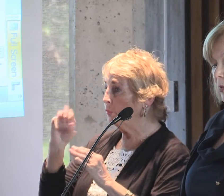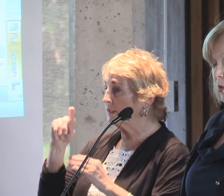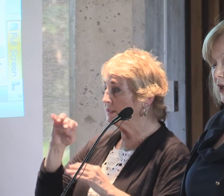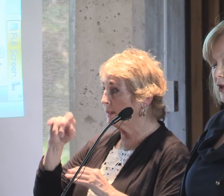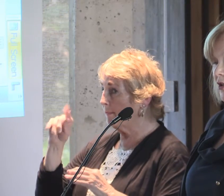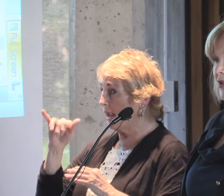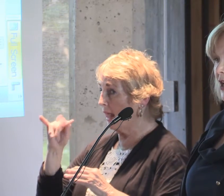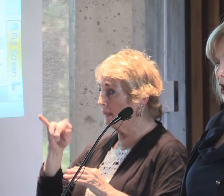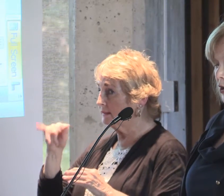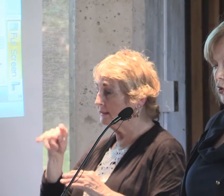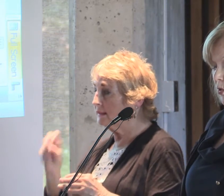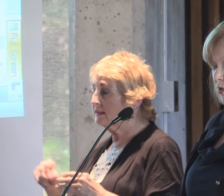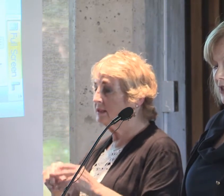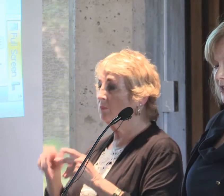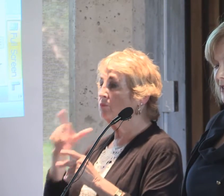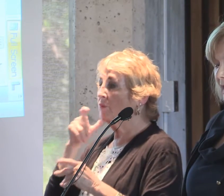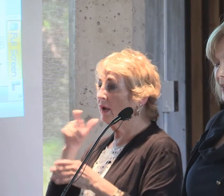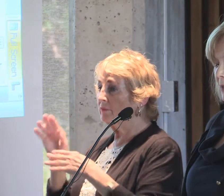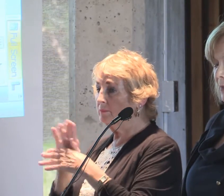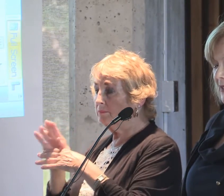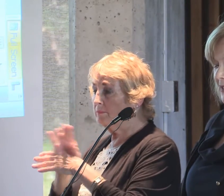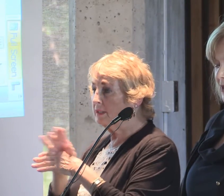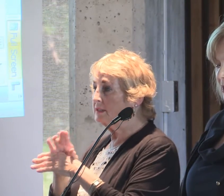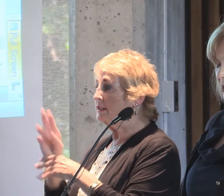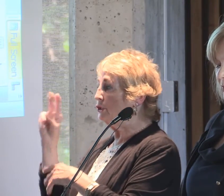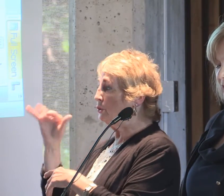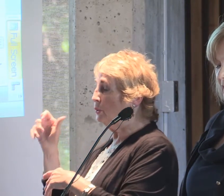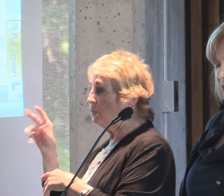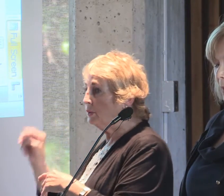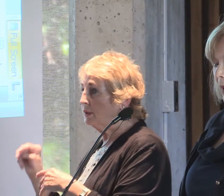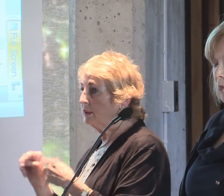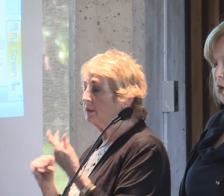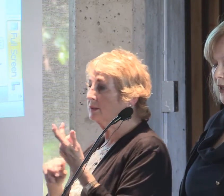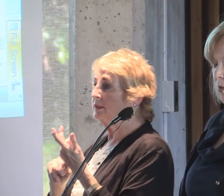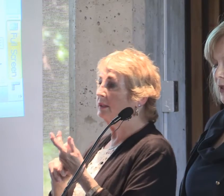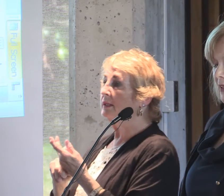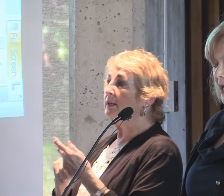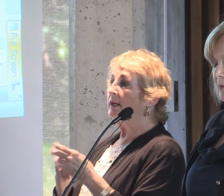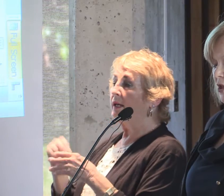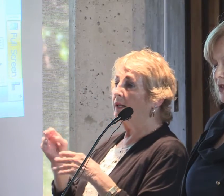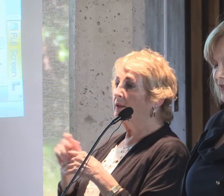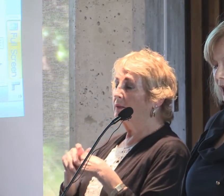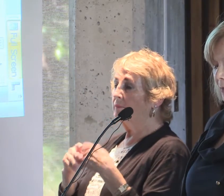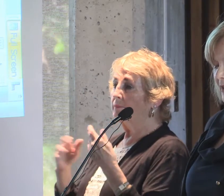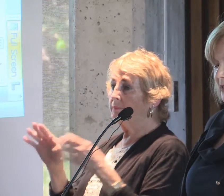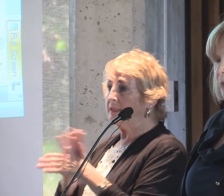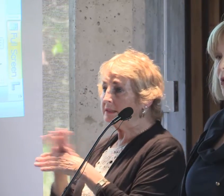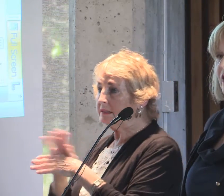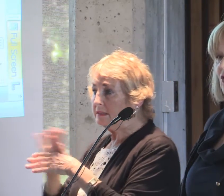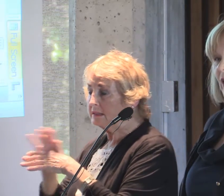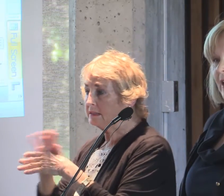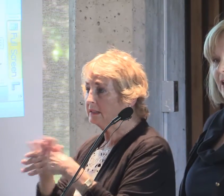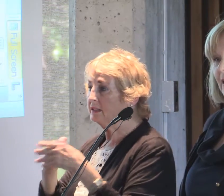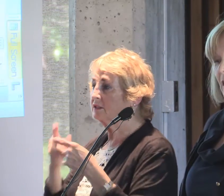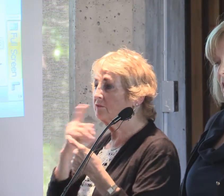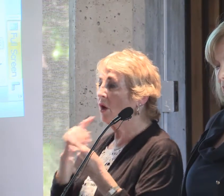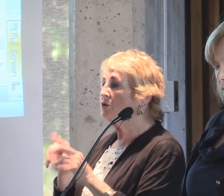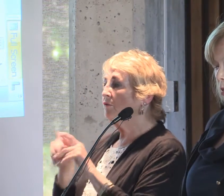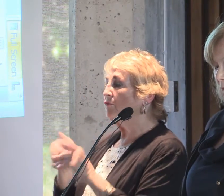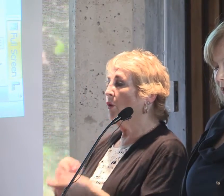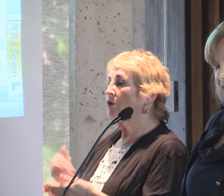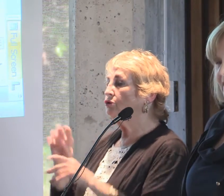sector employers, unions, and the business community by working with them to develop and support